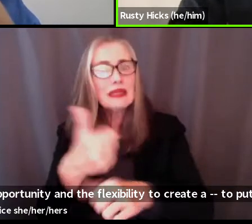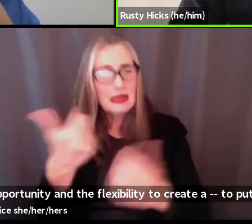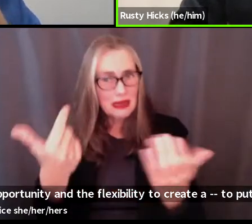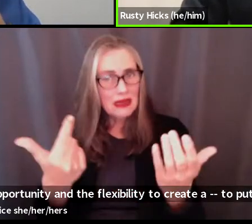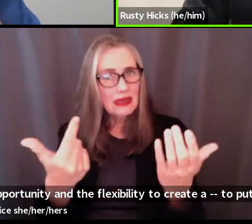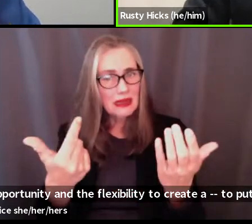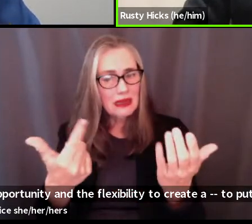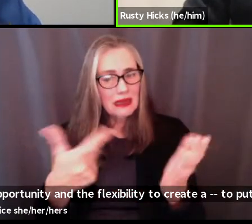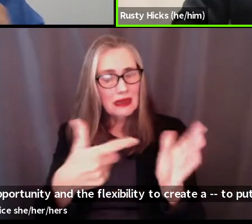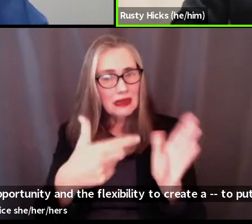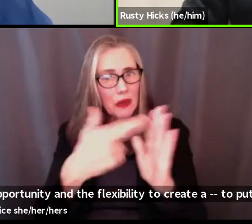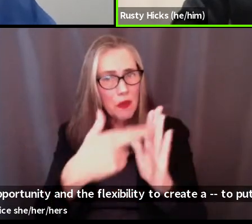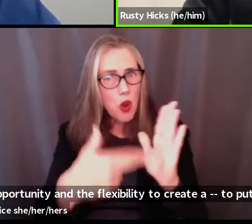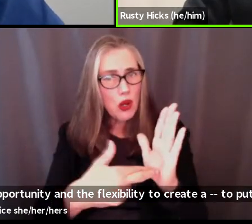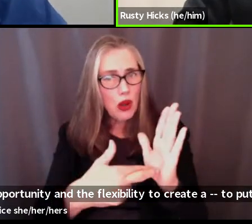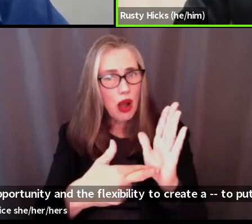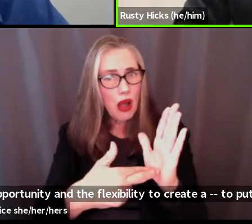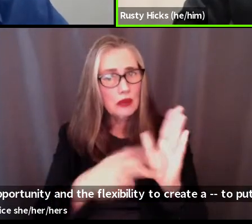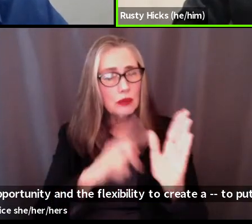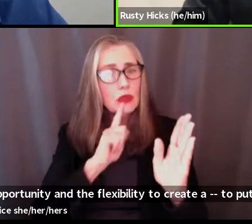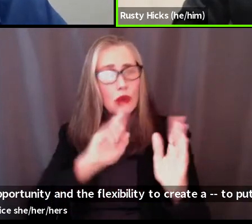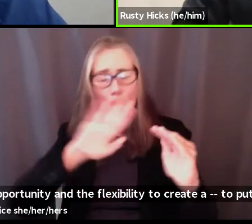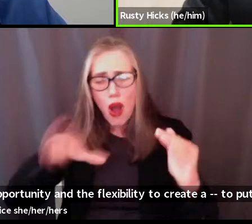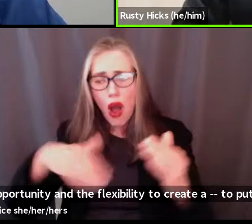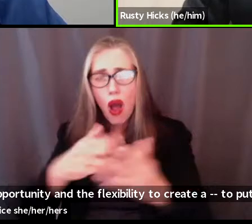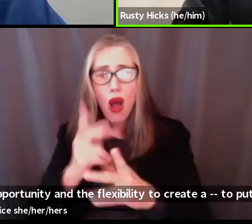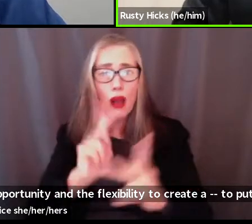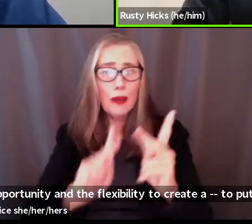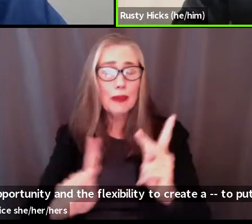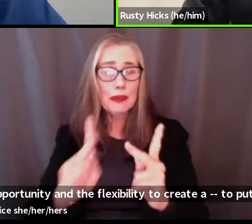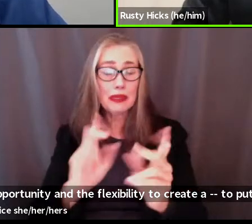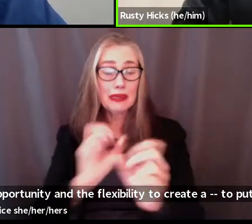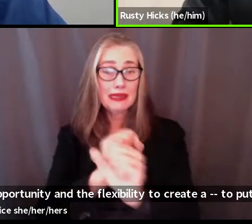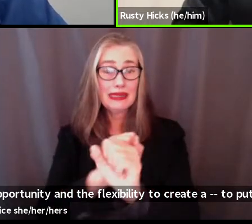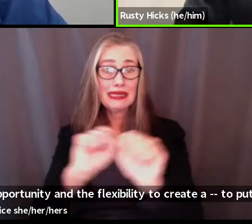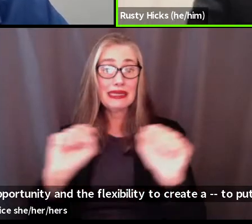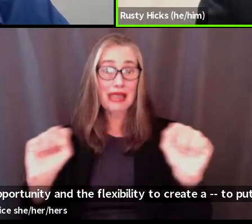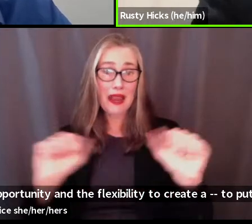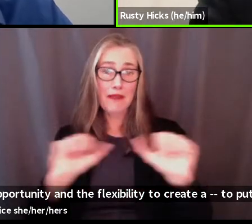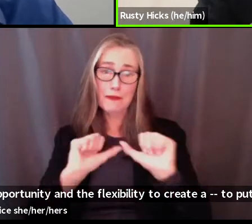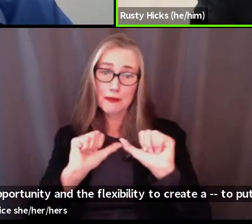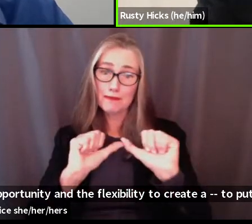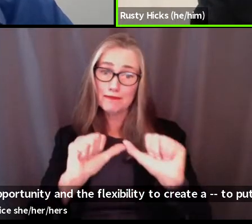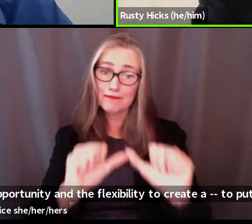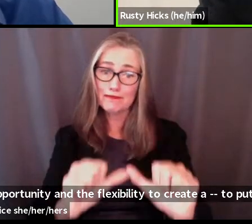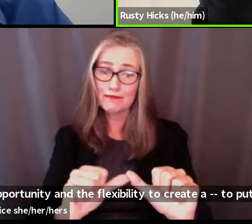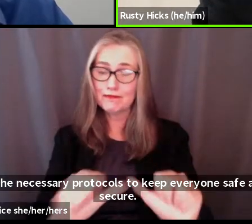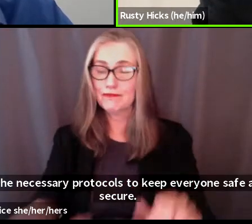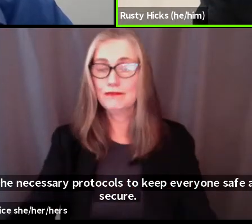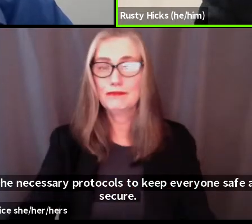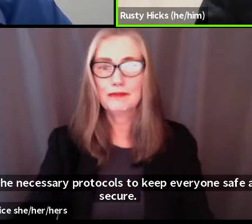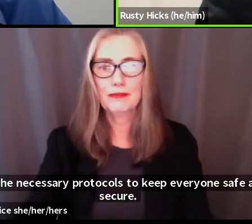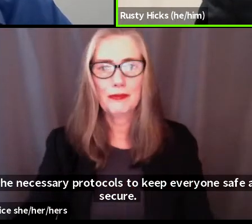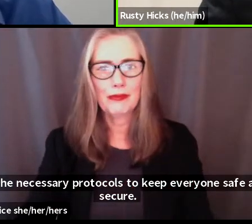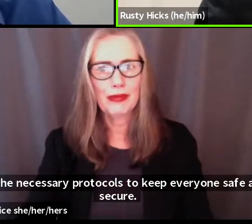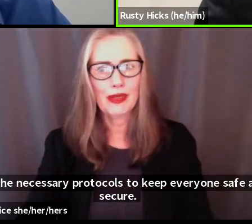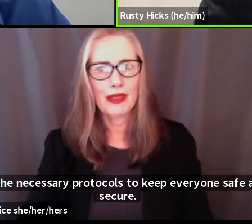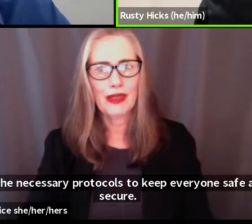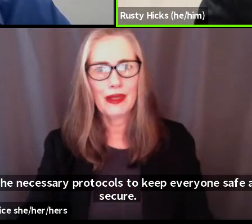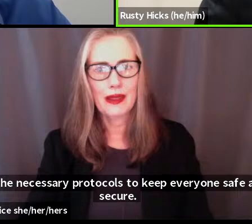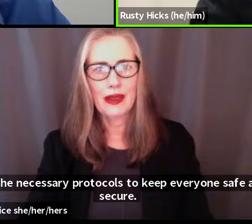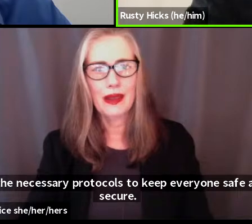protocols to keep everyone safe and secure. For the past 2 years, this